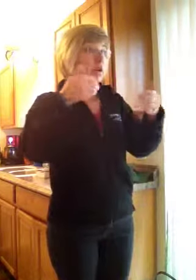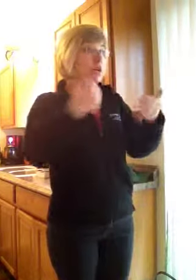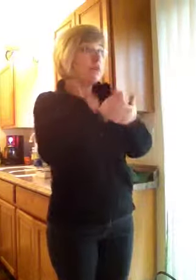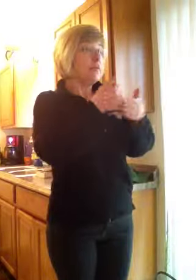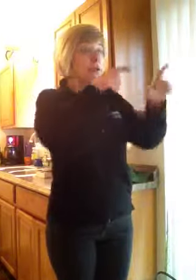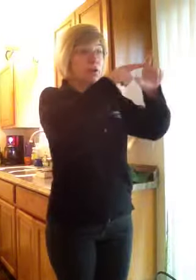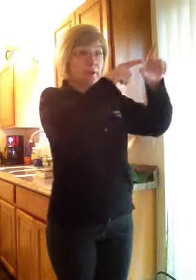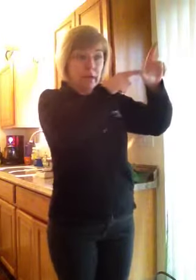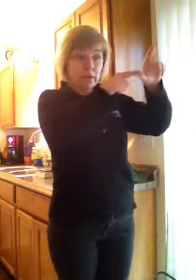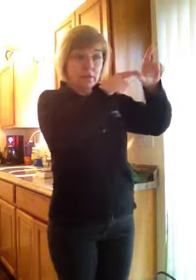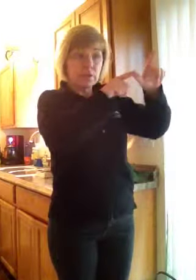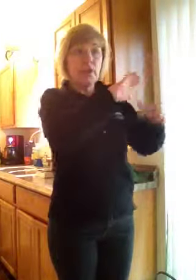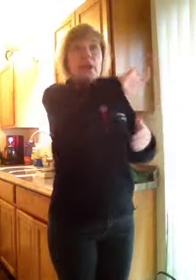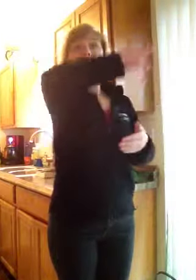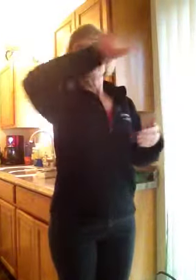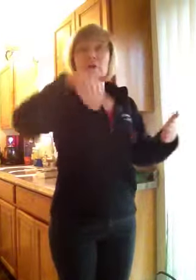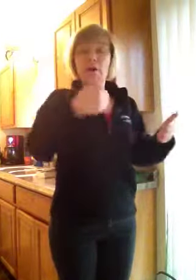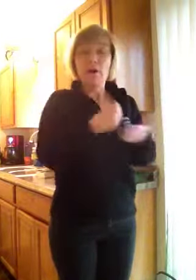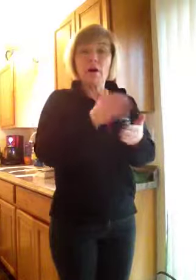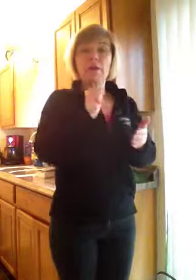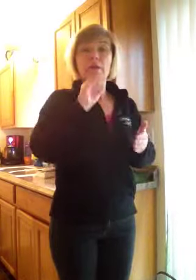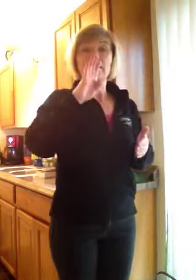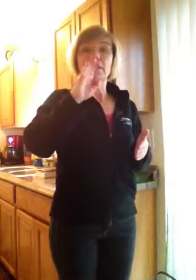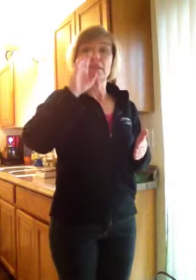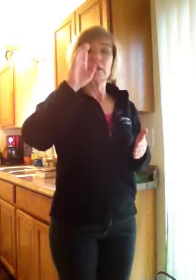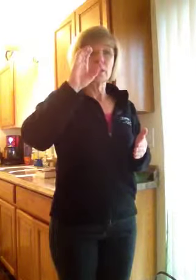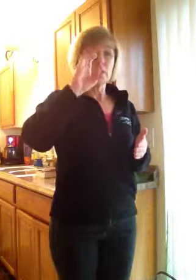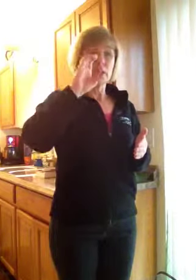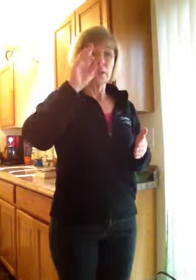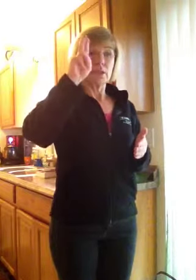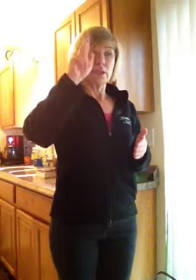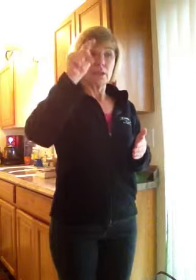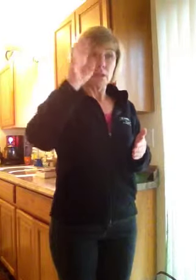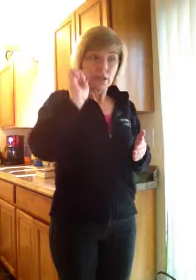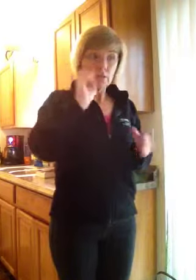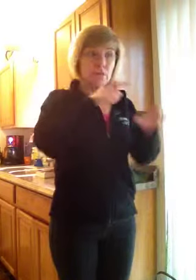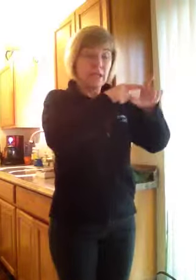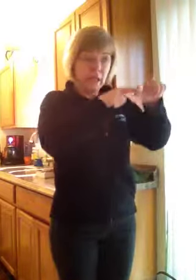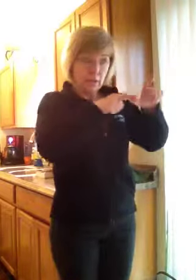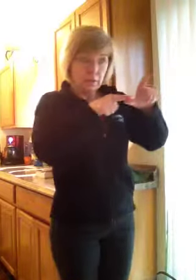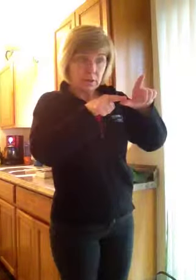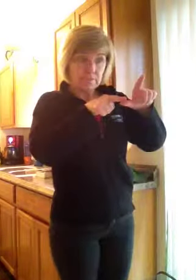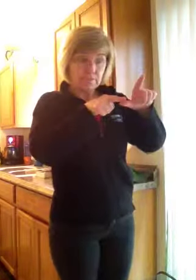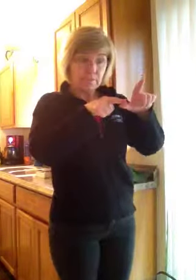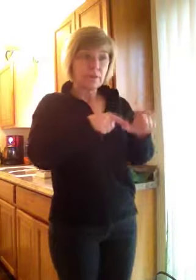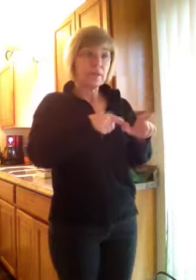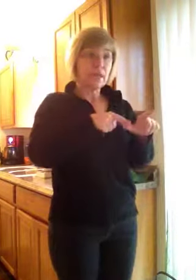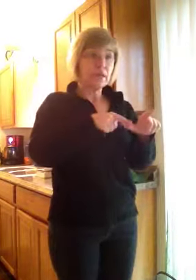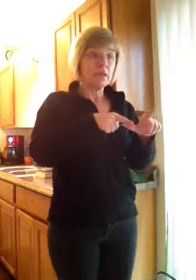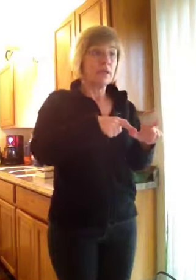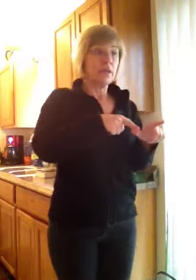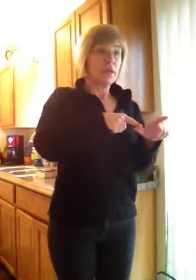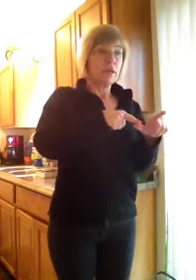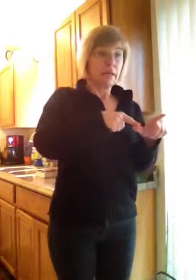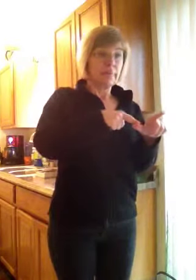acute angles. So triangles always have at least 2 acute angles. And it's the other angle that determines what type